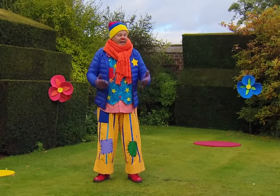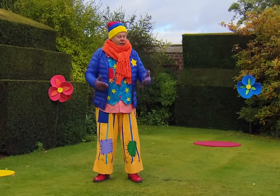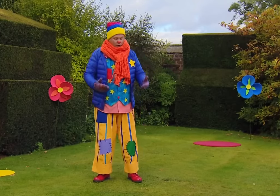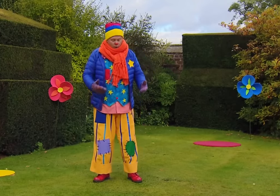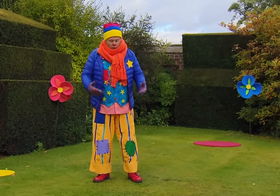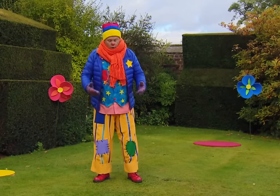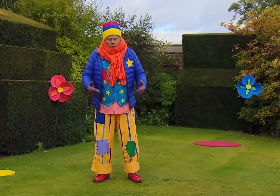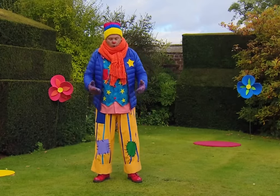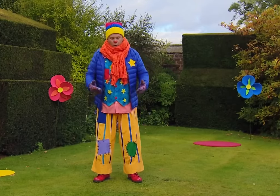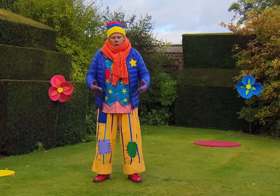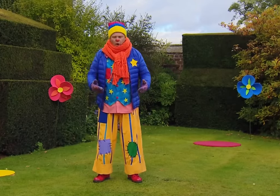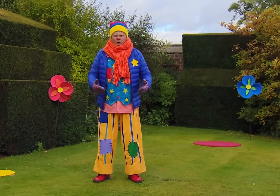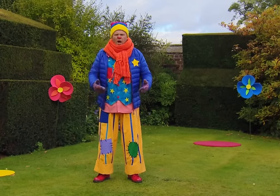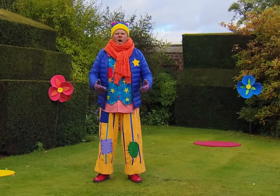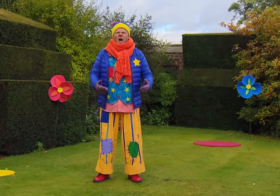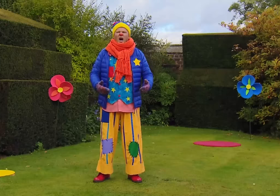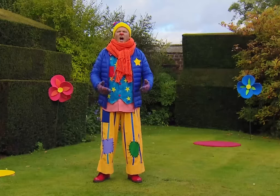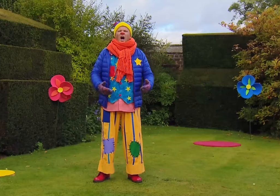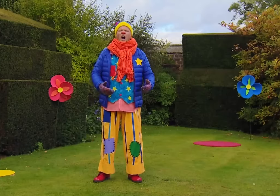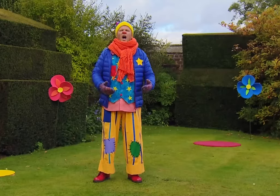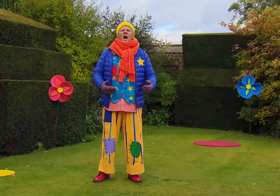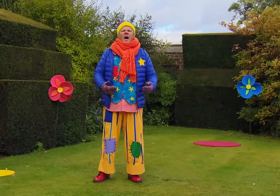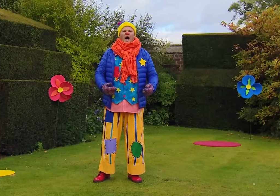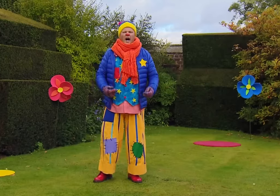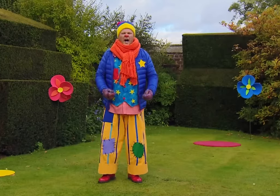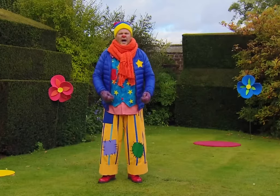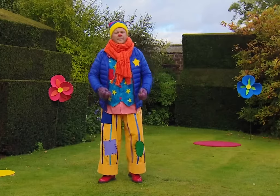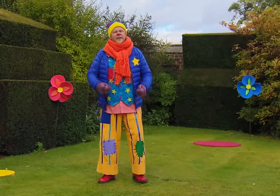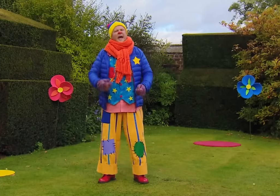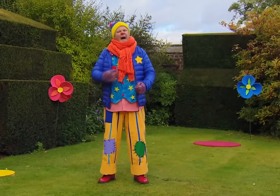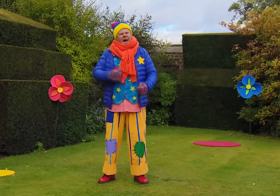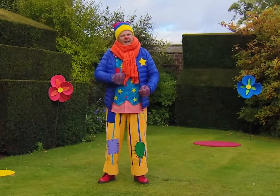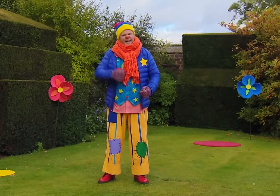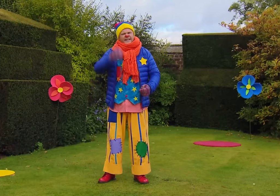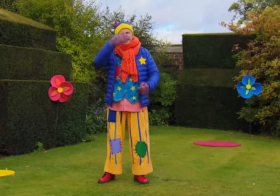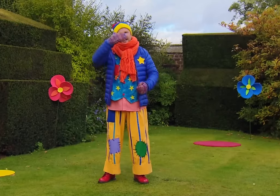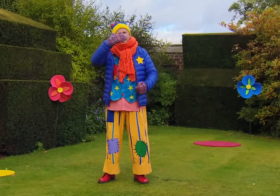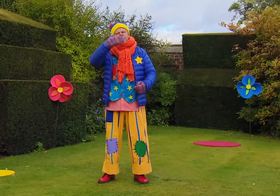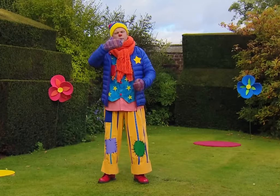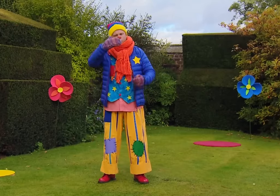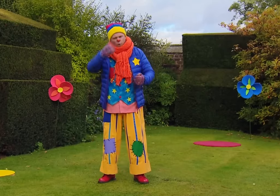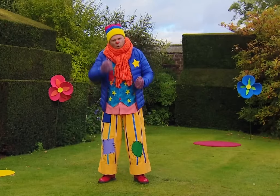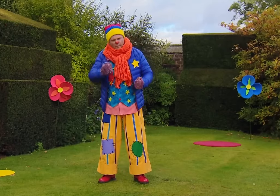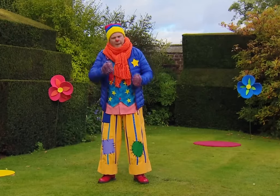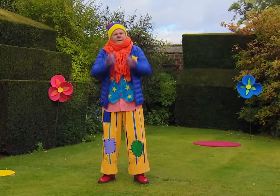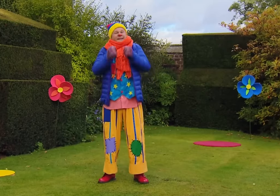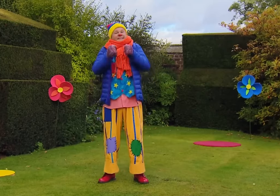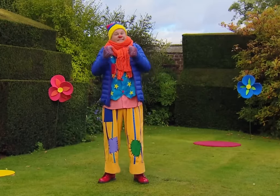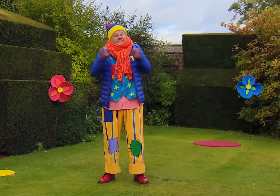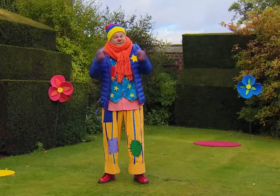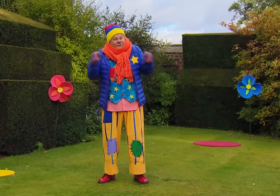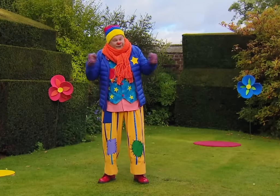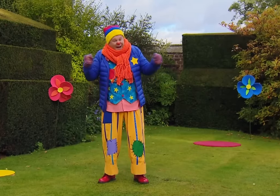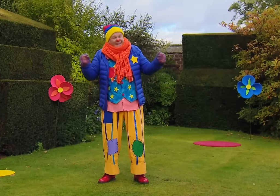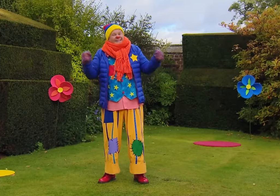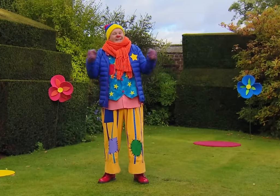you exercise. Oh, I need to warm up by